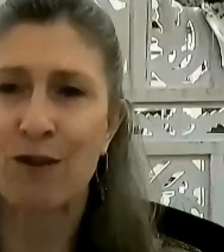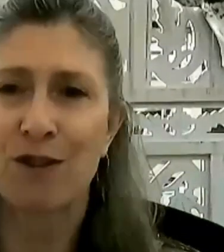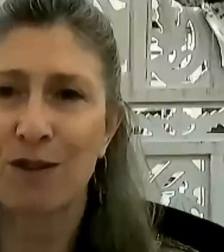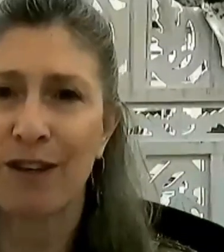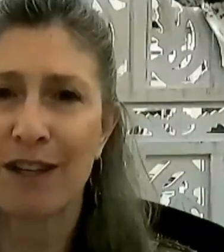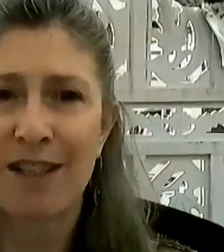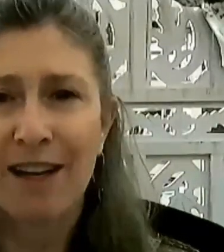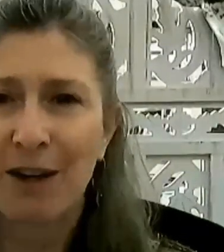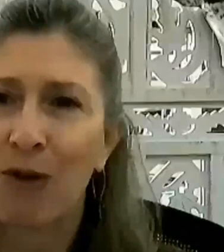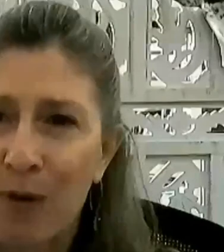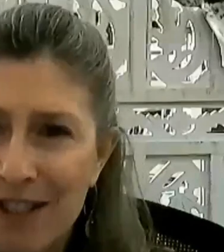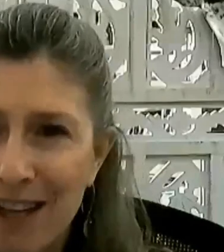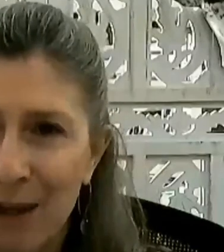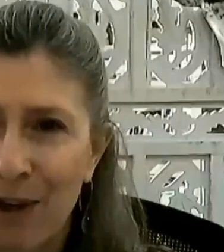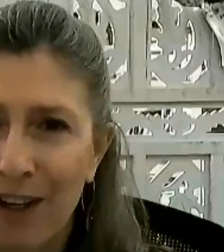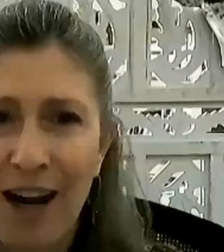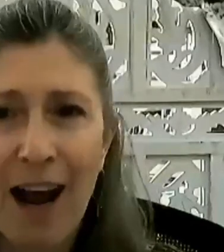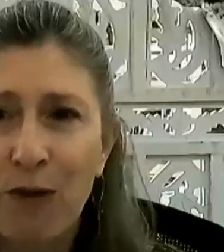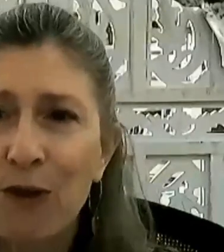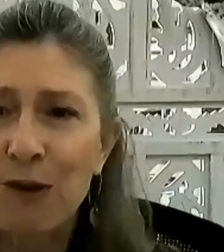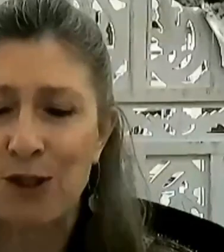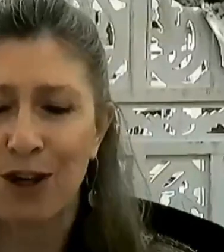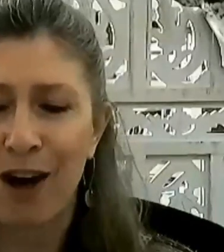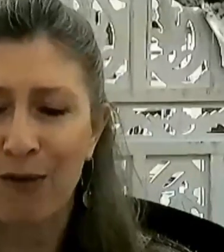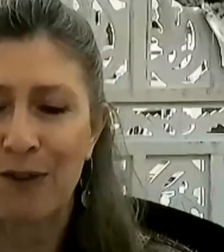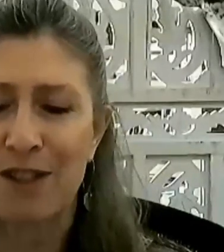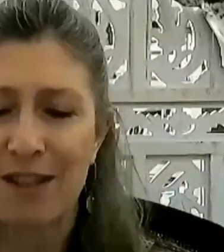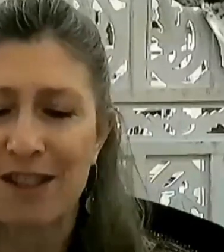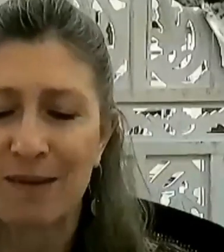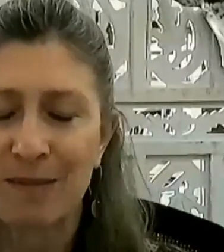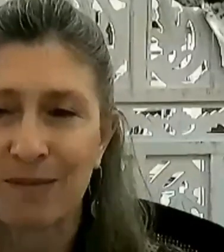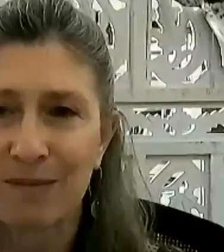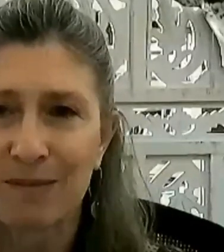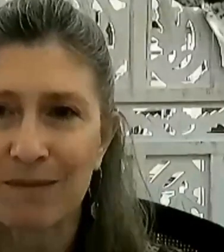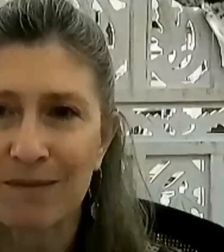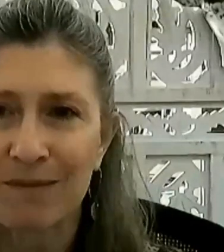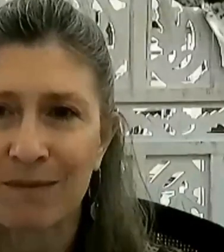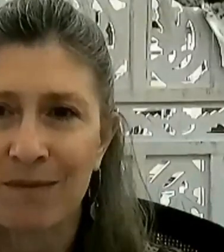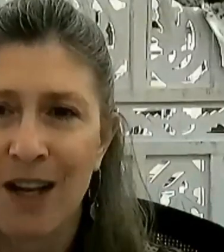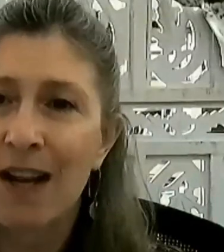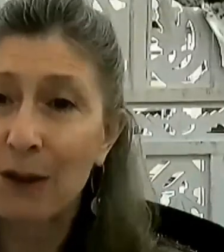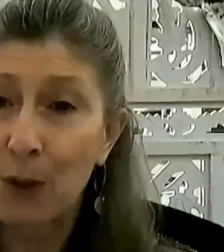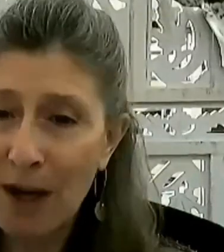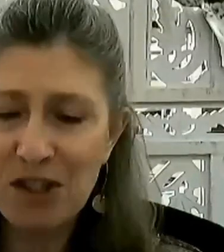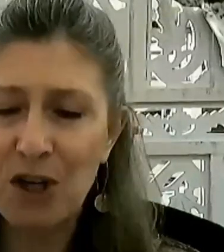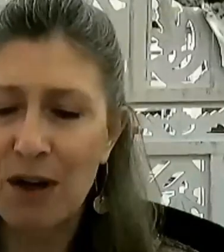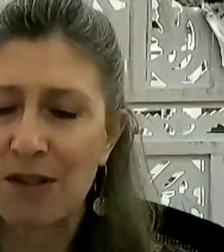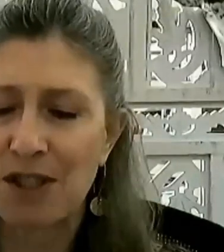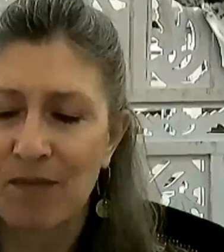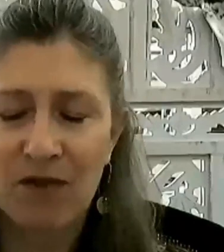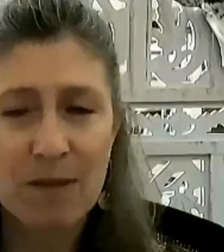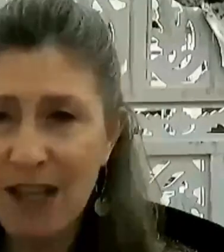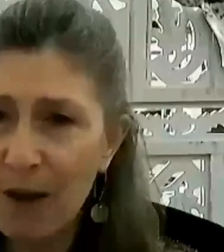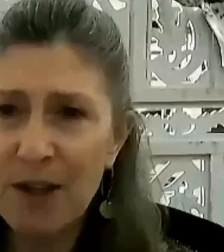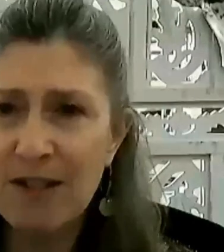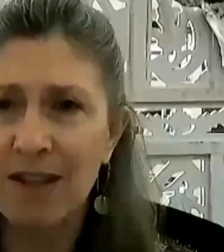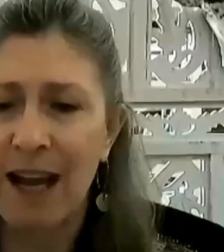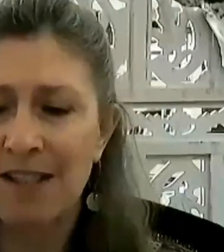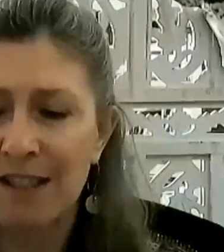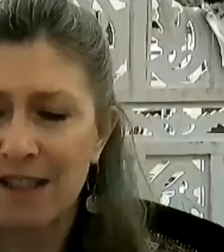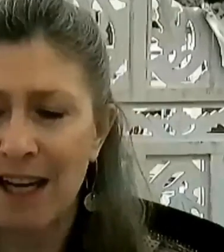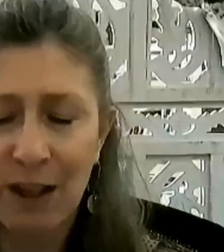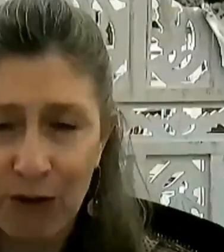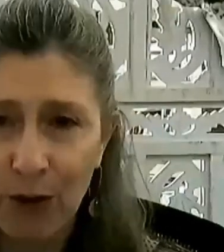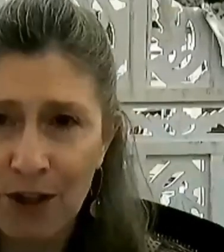create future stories that will be celebrated at future conferences. The West Coast, from